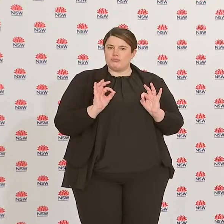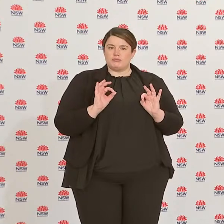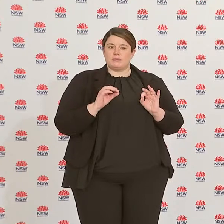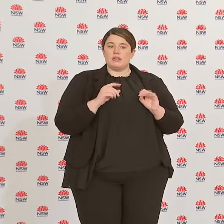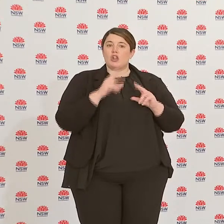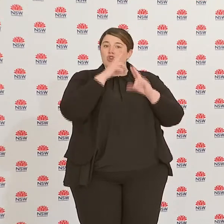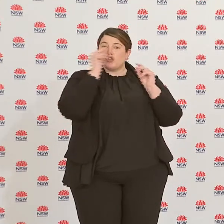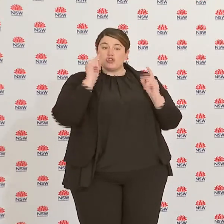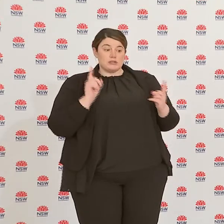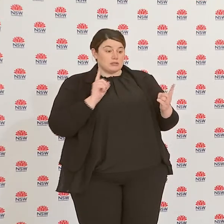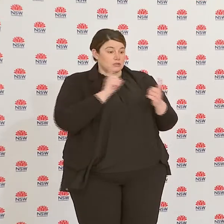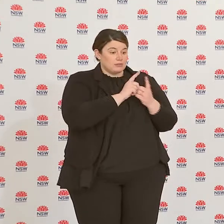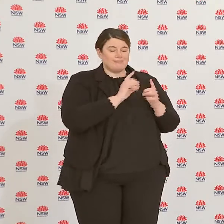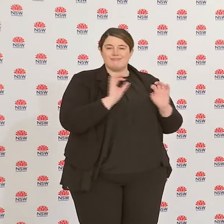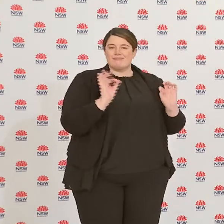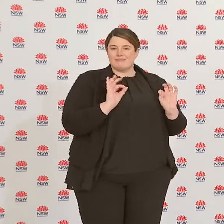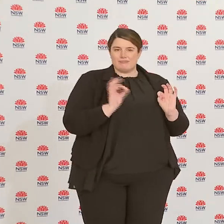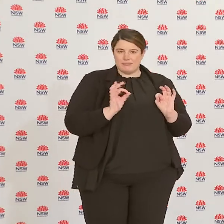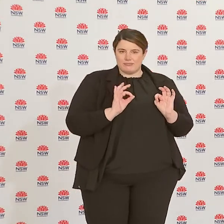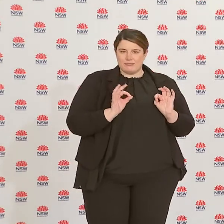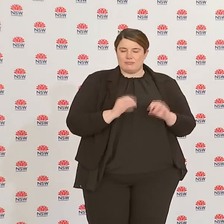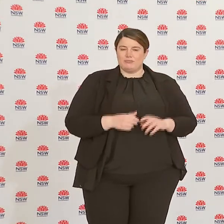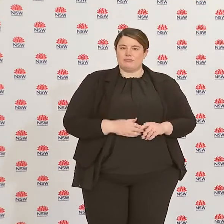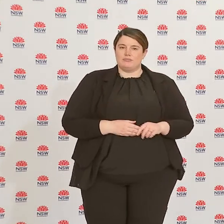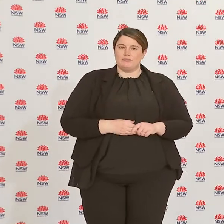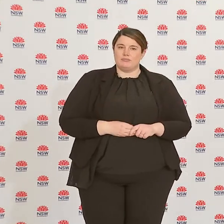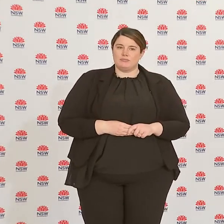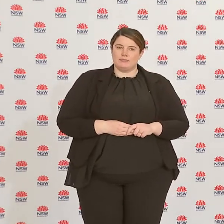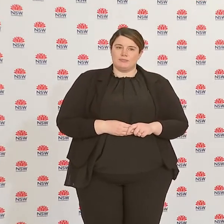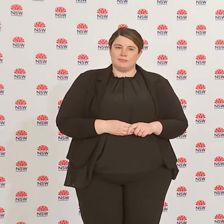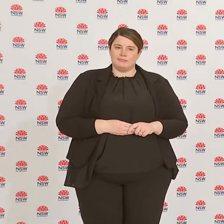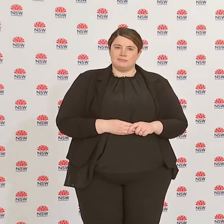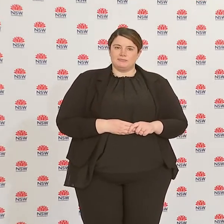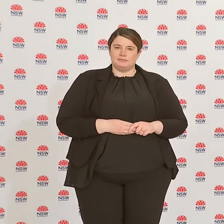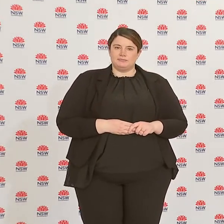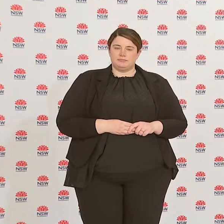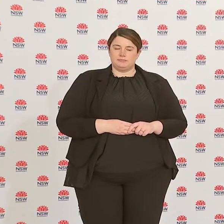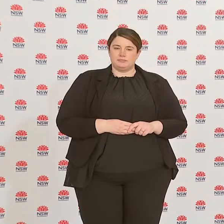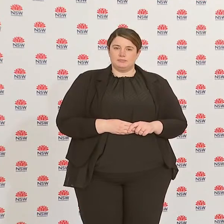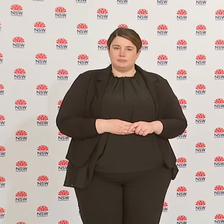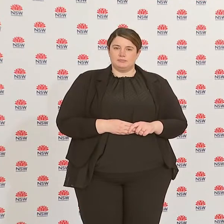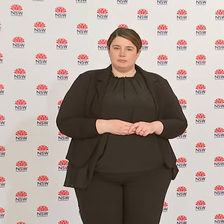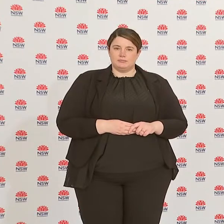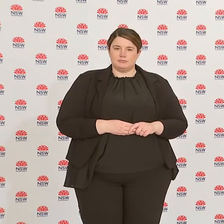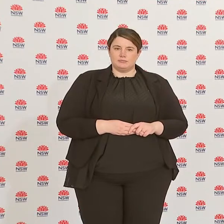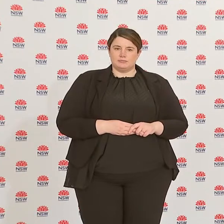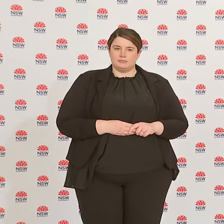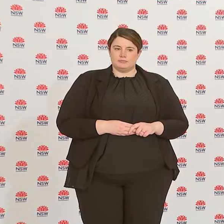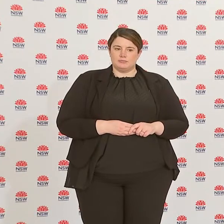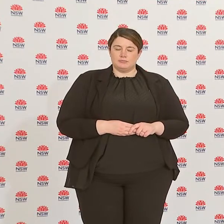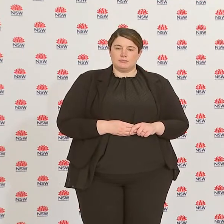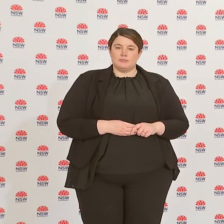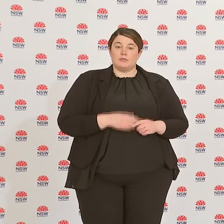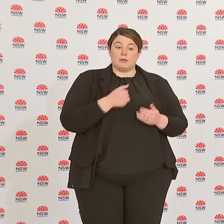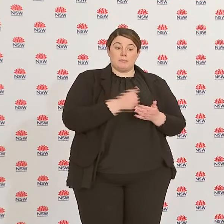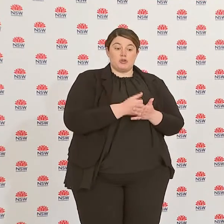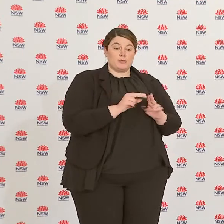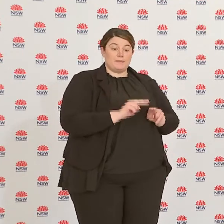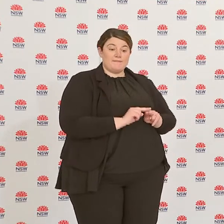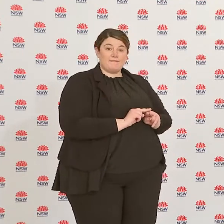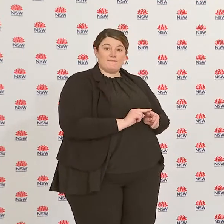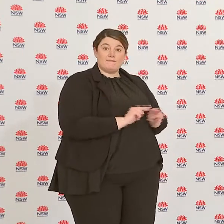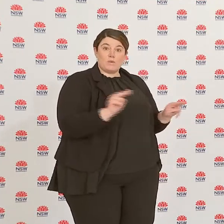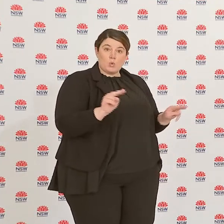nursing that was employed by the private hospital. And I understand that the actual numbers are believed now to have occurred